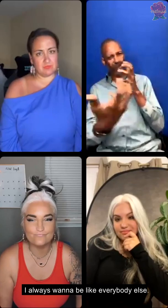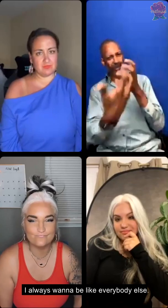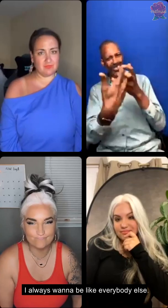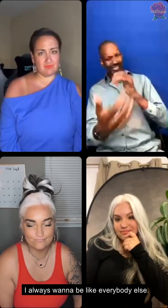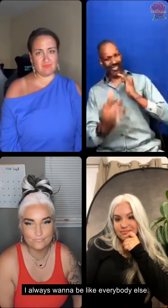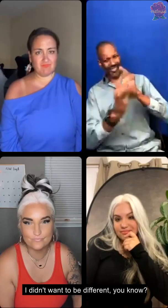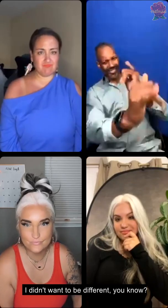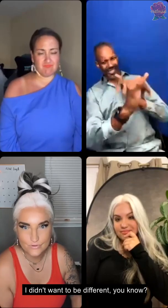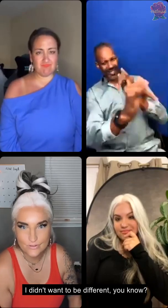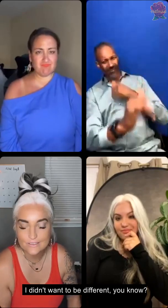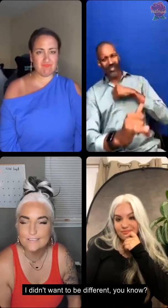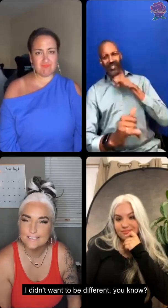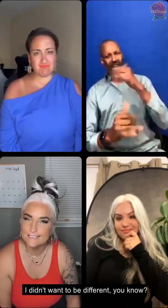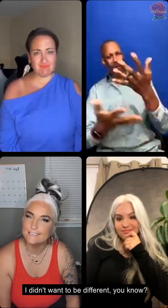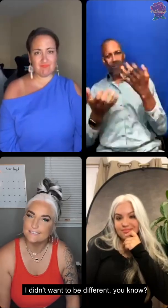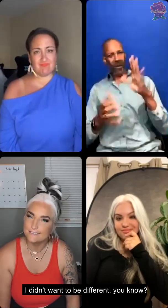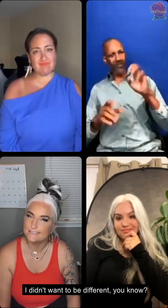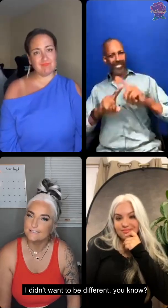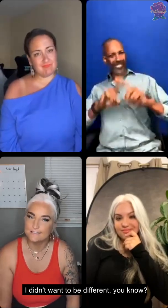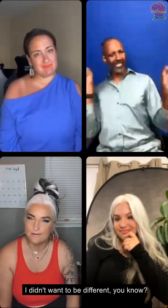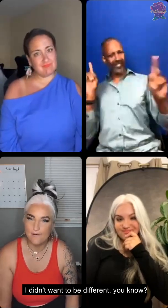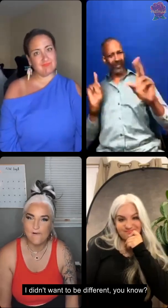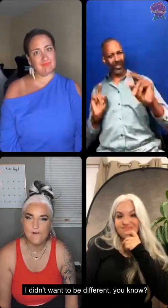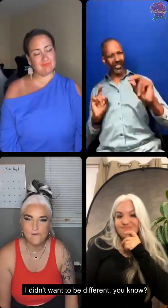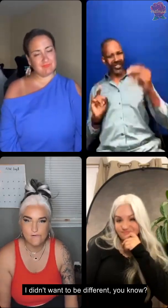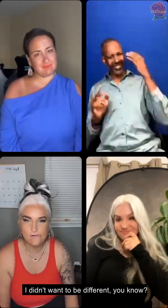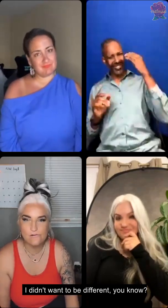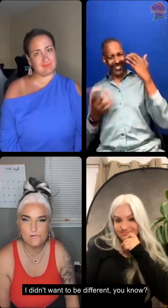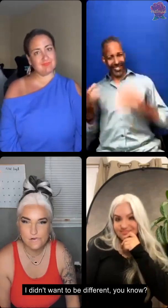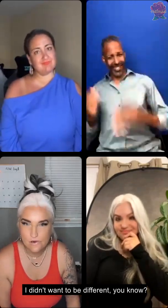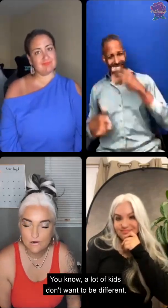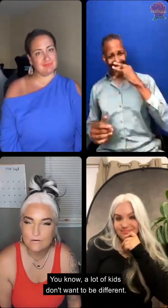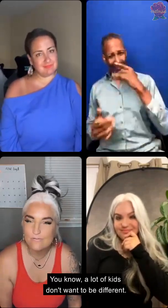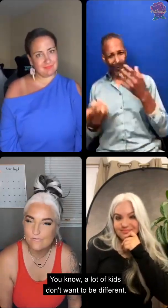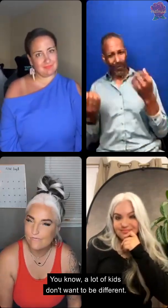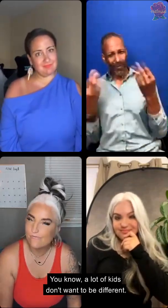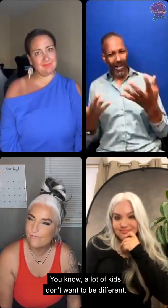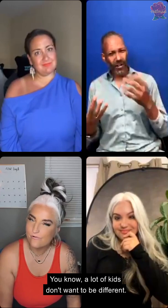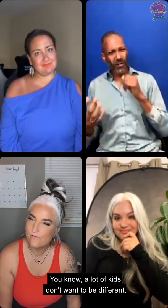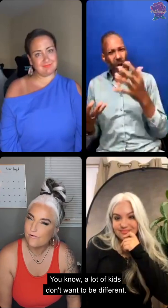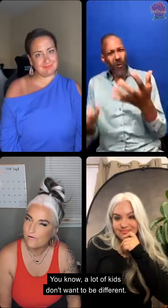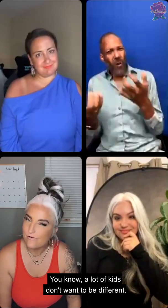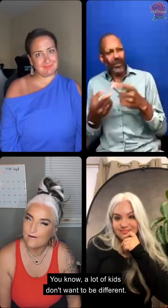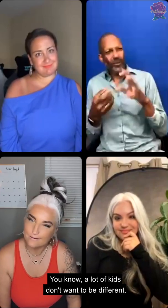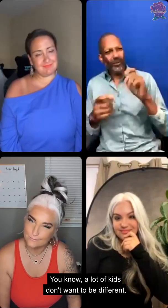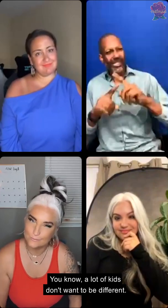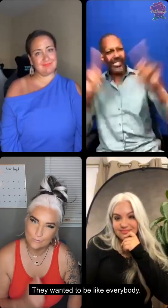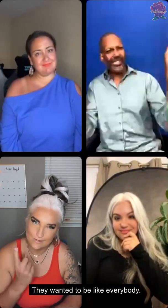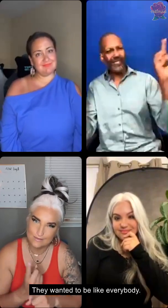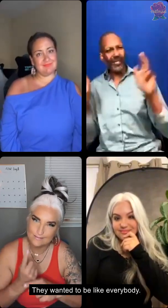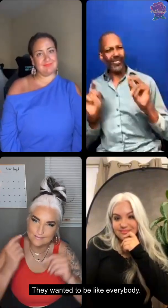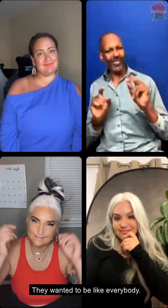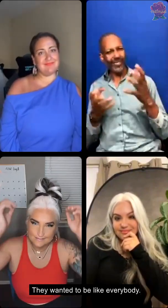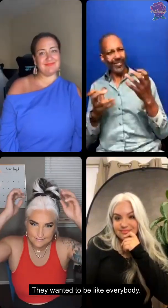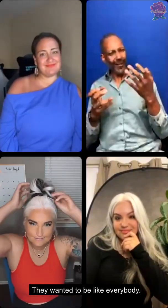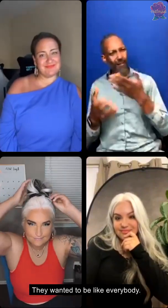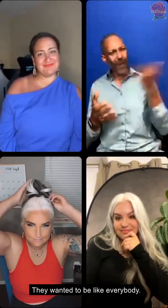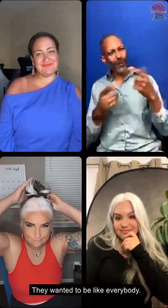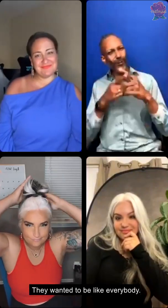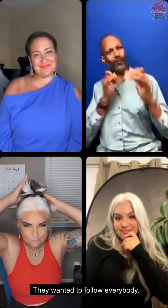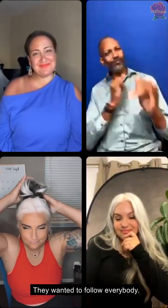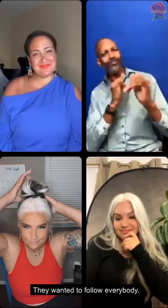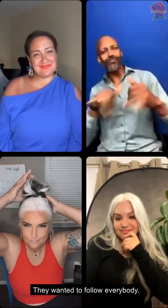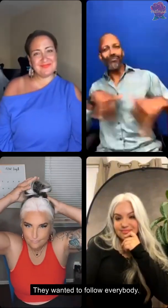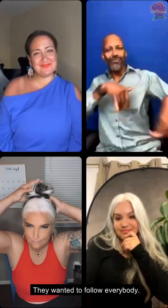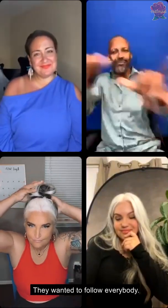in. I always wanted to be like everybody else. I didn't want to be different. You know, a lot of kids don't want to be different. They wanted